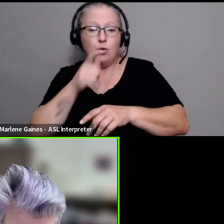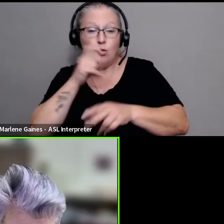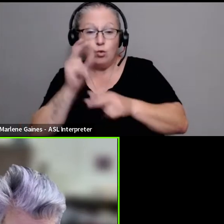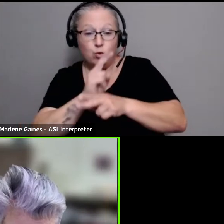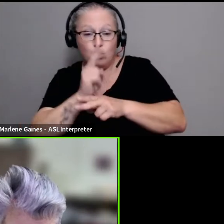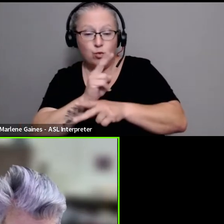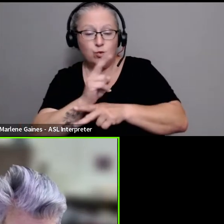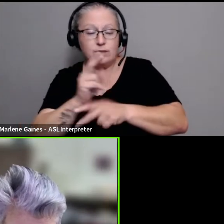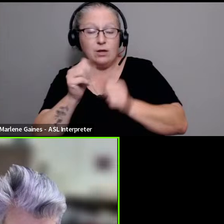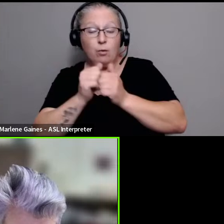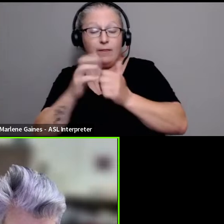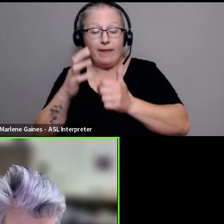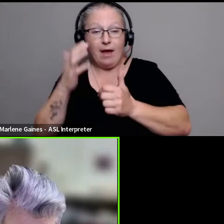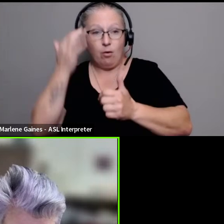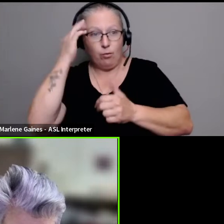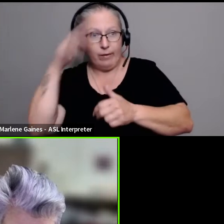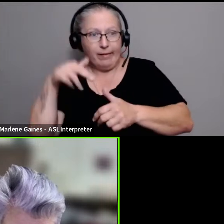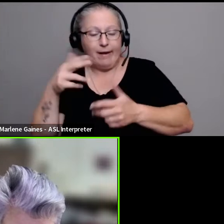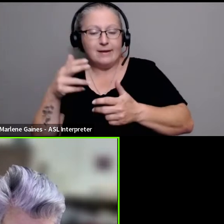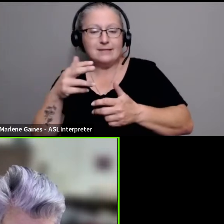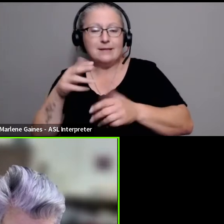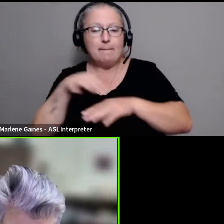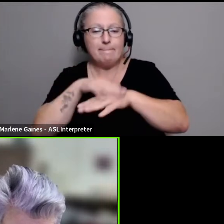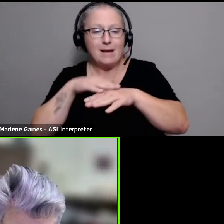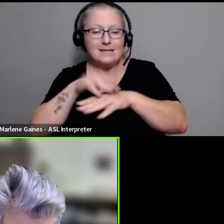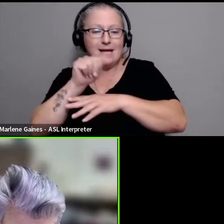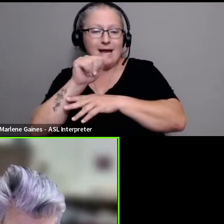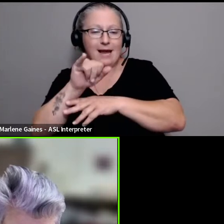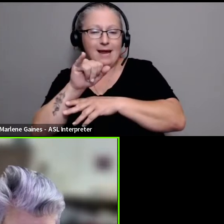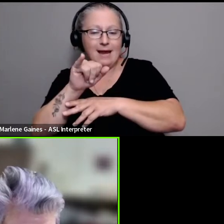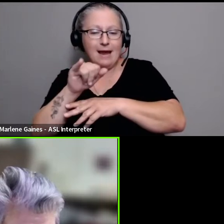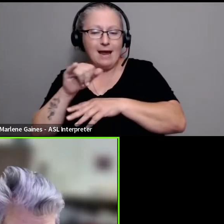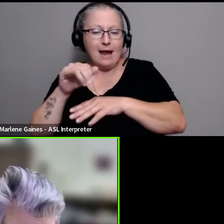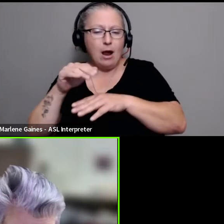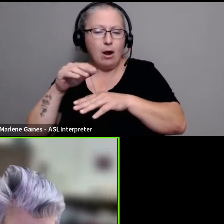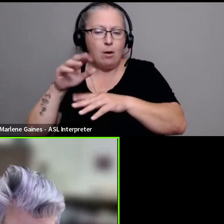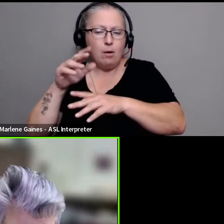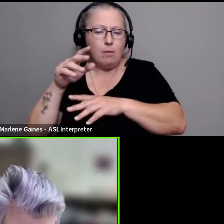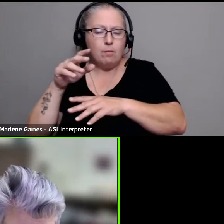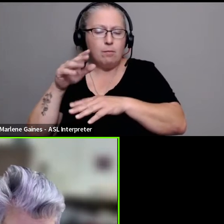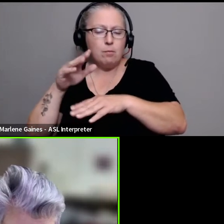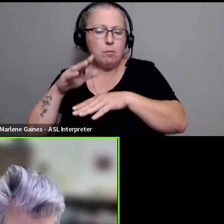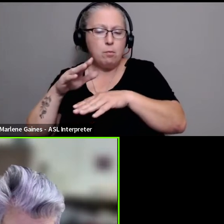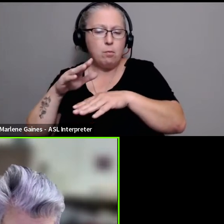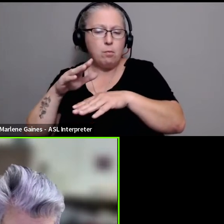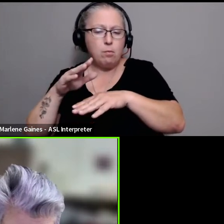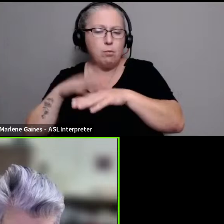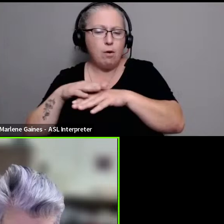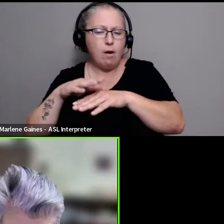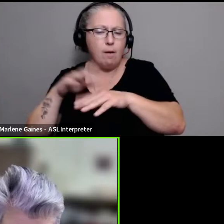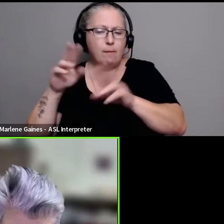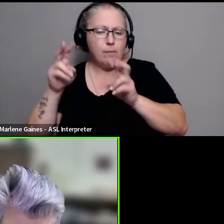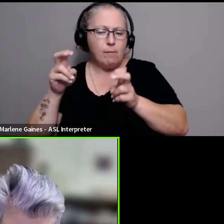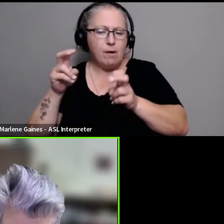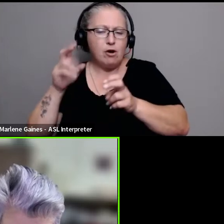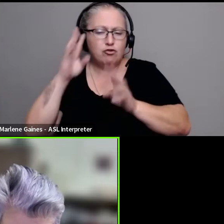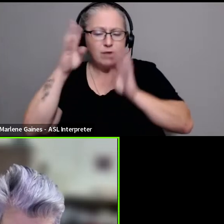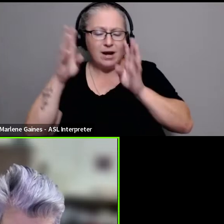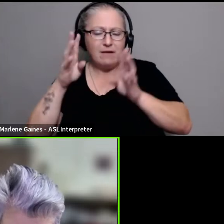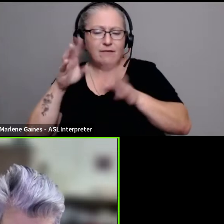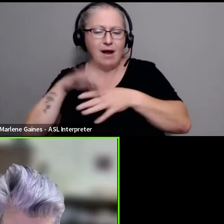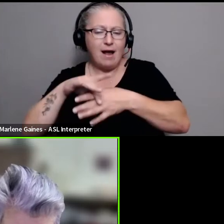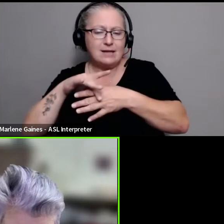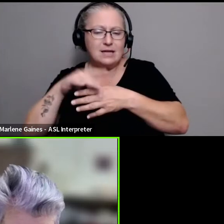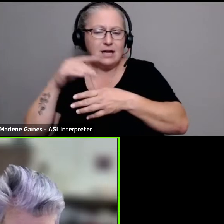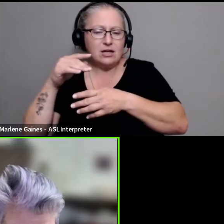without realizing it. We learned about basic AI prompts, crafting prompts. We did creative content generation,